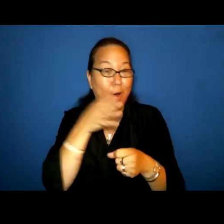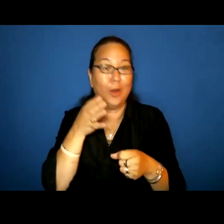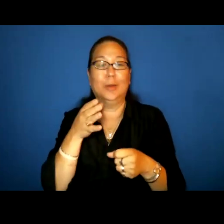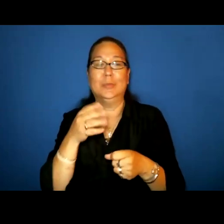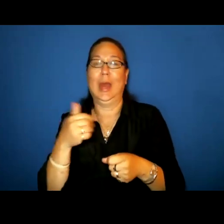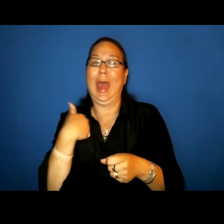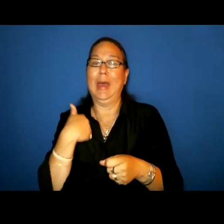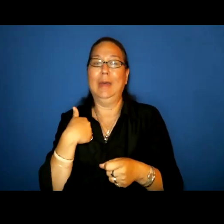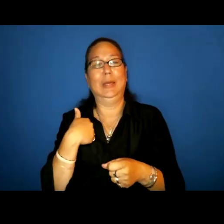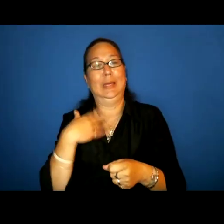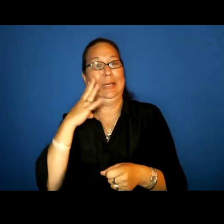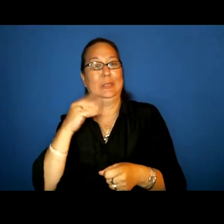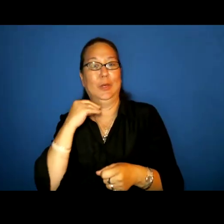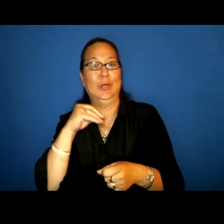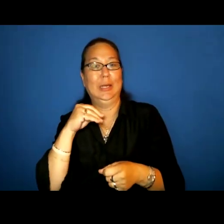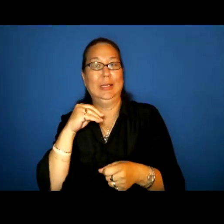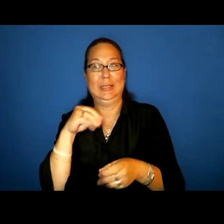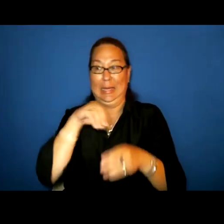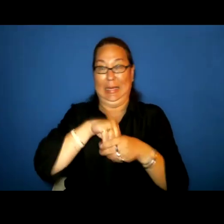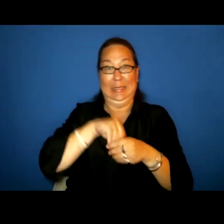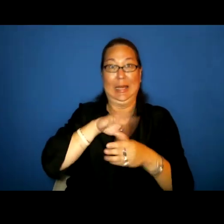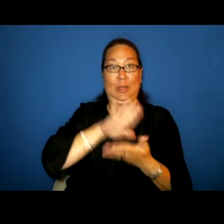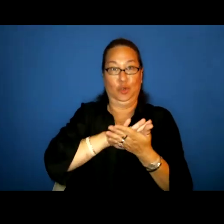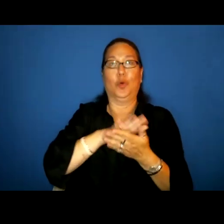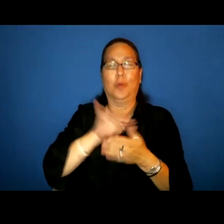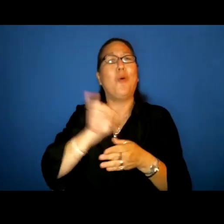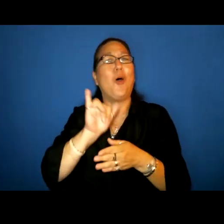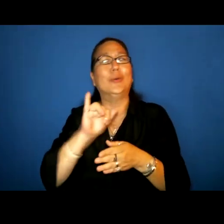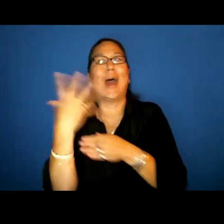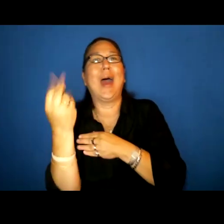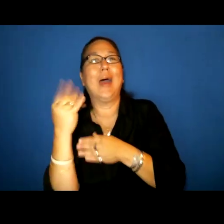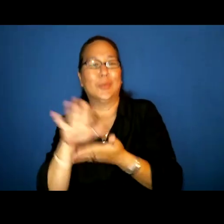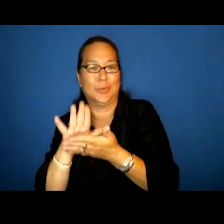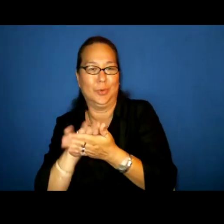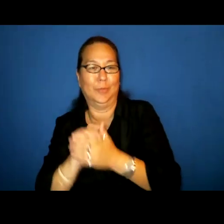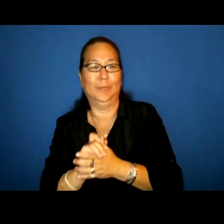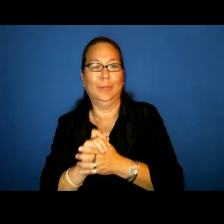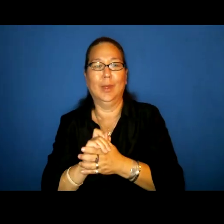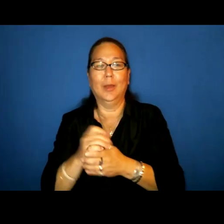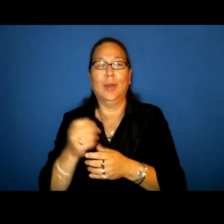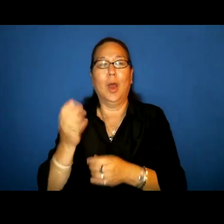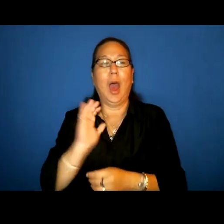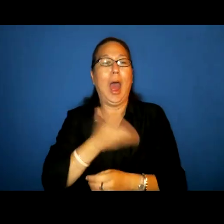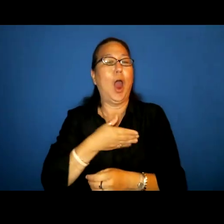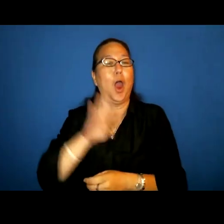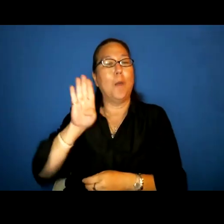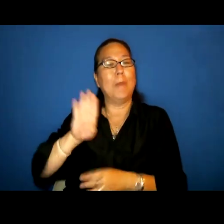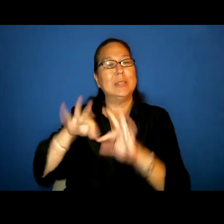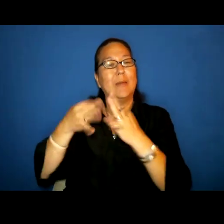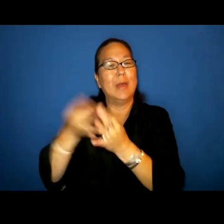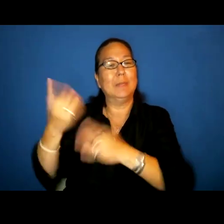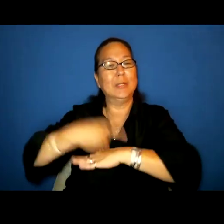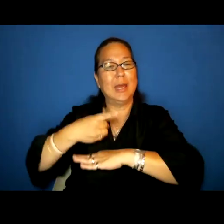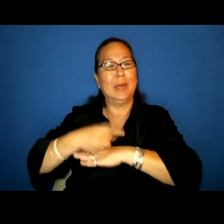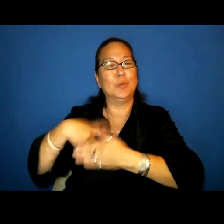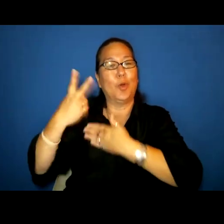over 65,000 free visits from our Boston students and their families to museums across the city. And sneak peek, we're going to